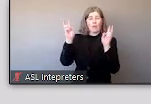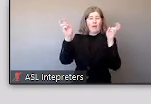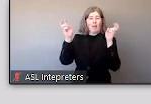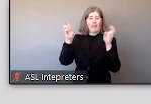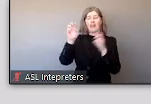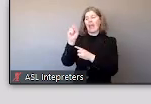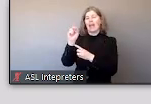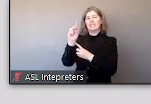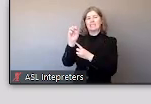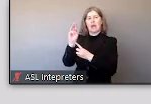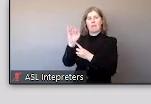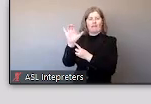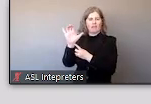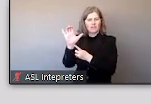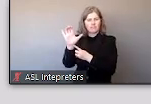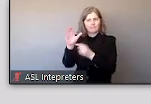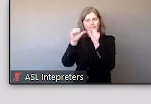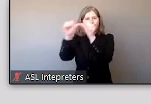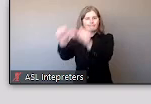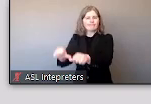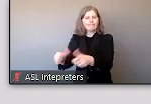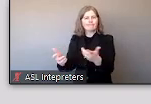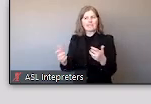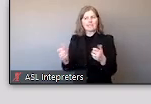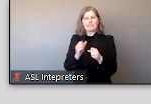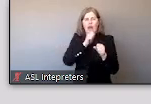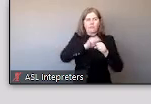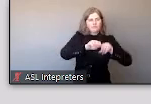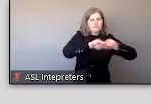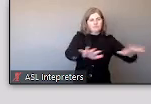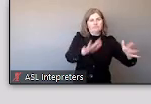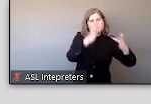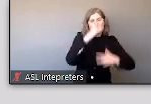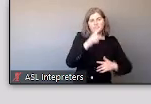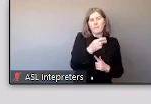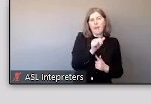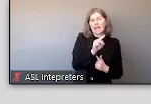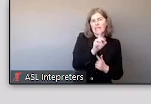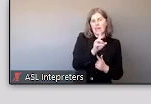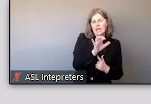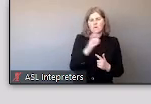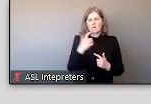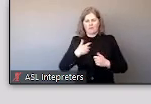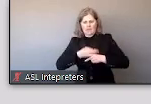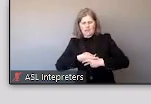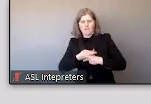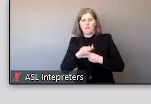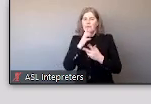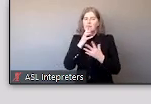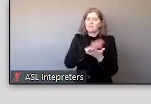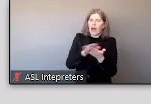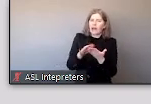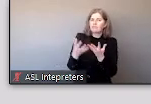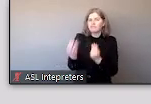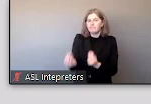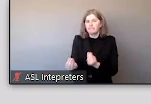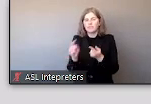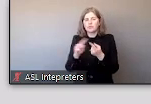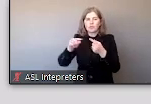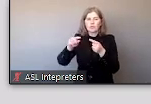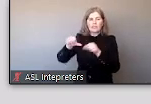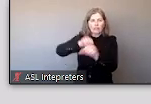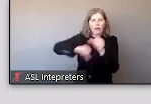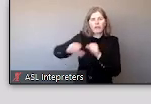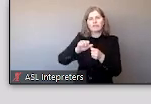endemic state, we want to make sure we really are careful in being kind to our